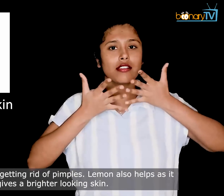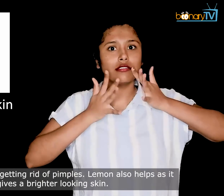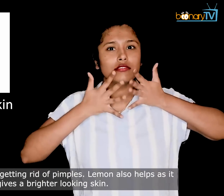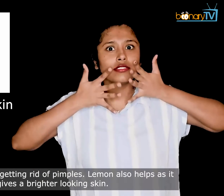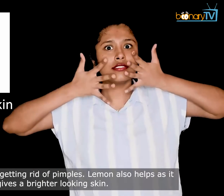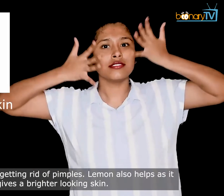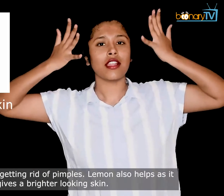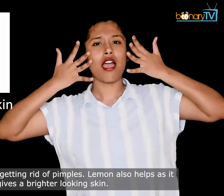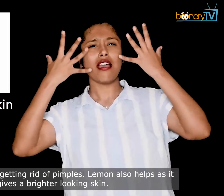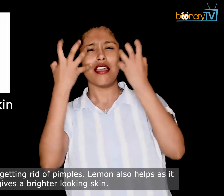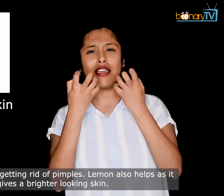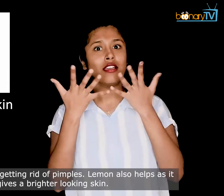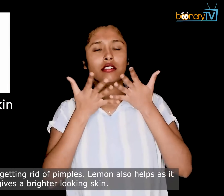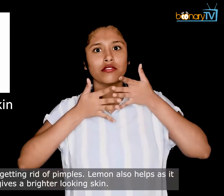looking skin.